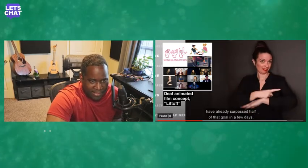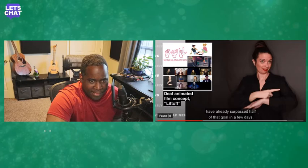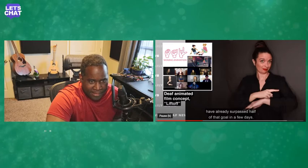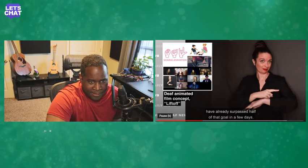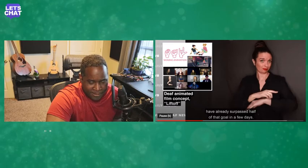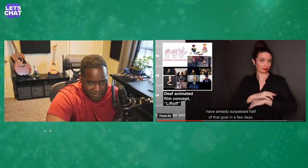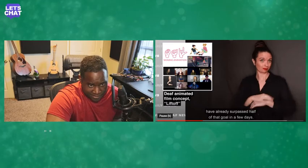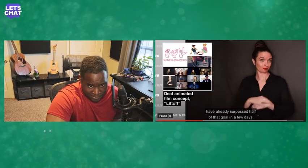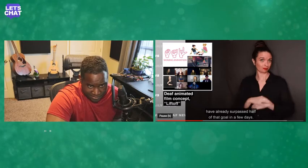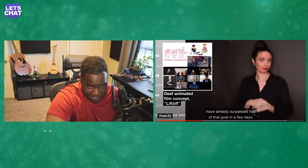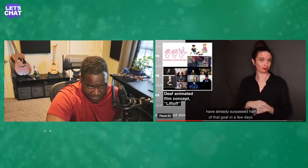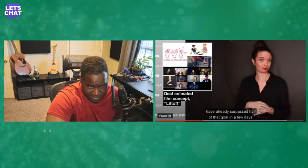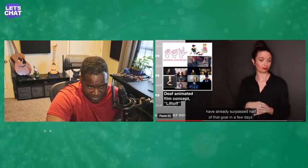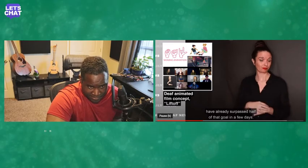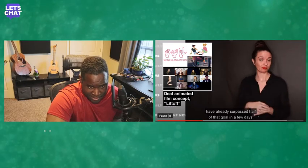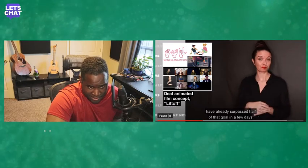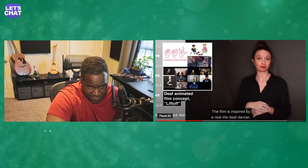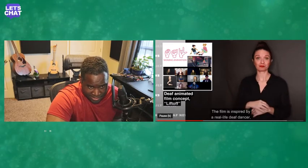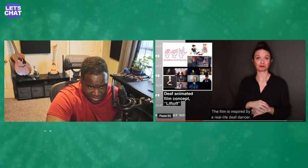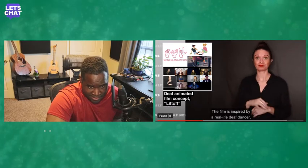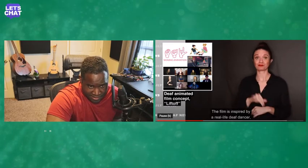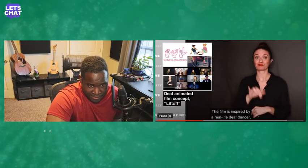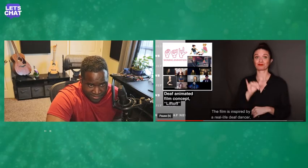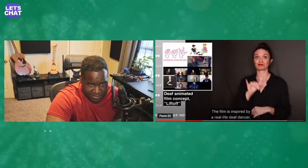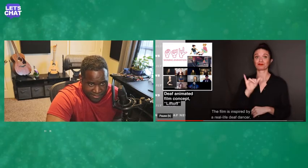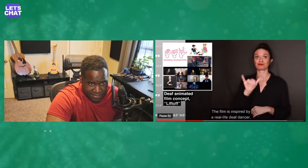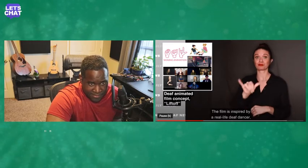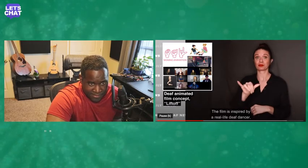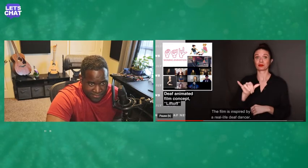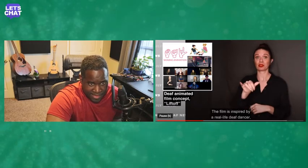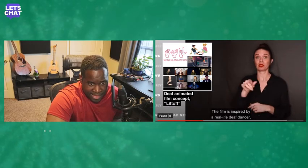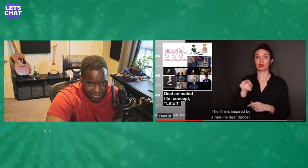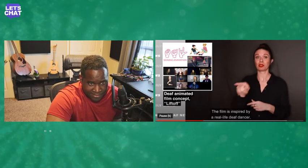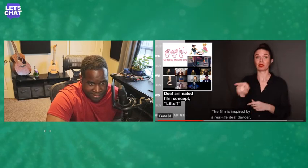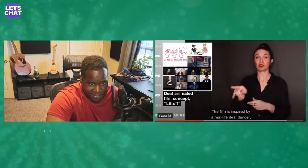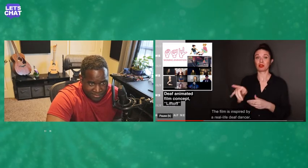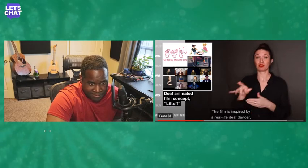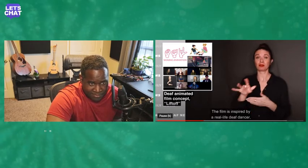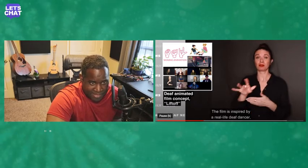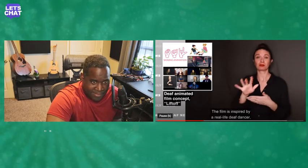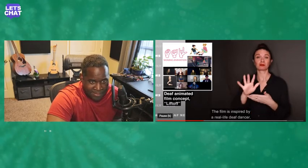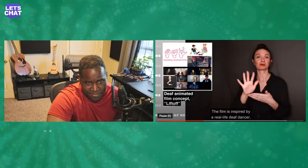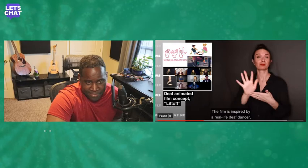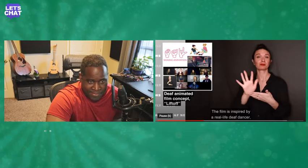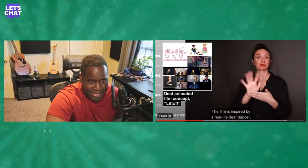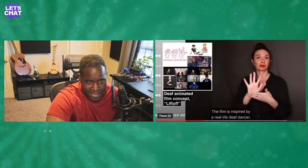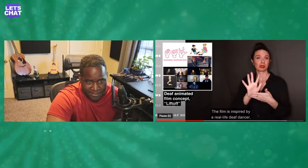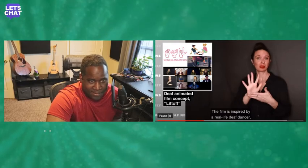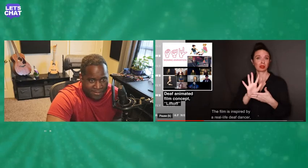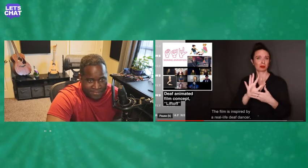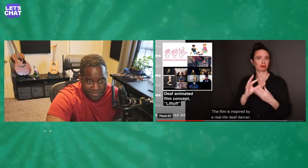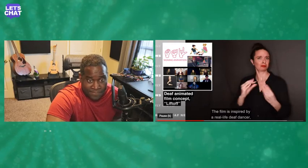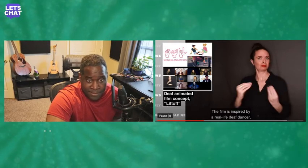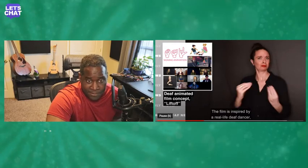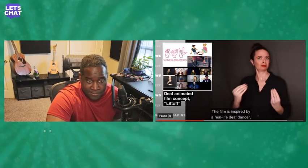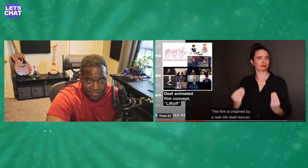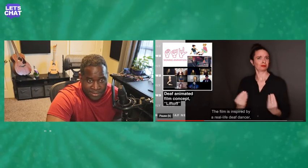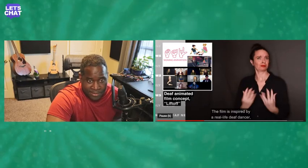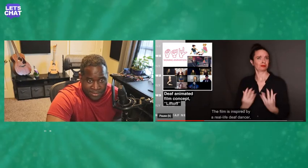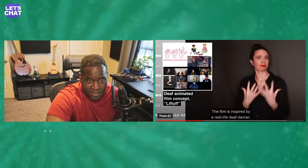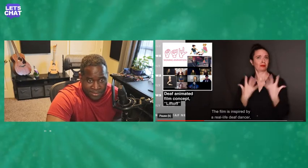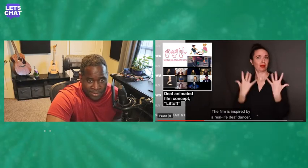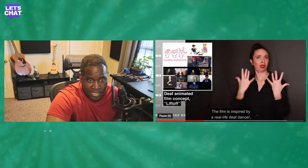says, let's back up again. That thing, the